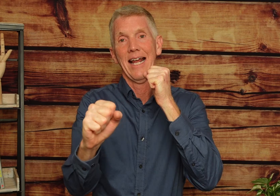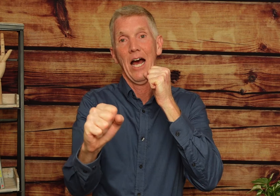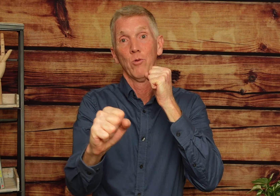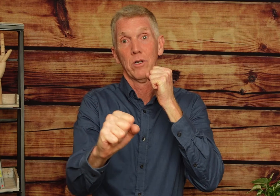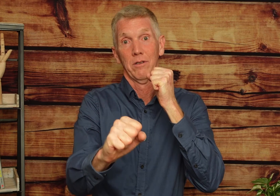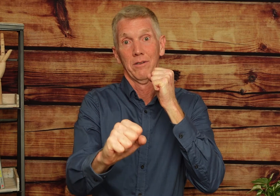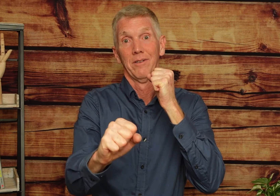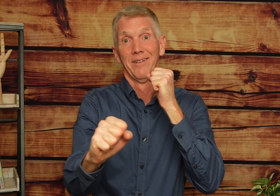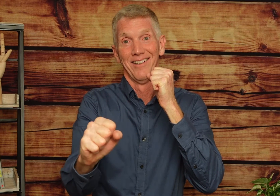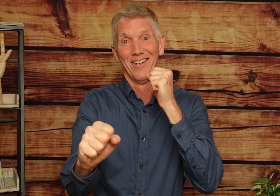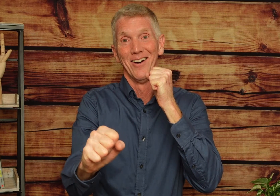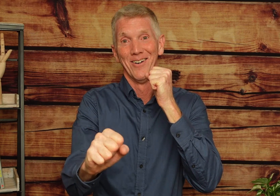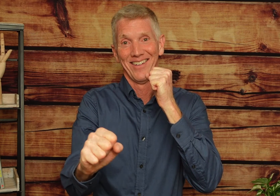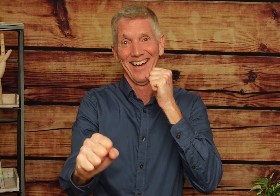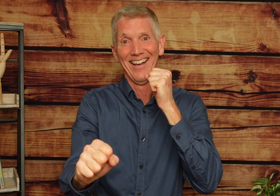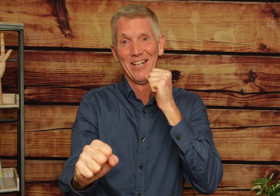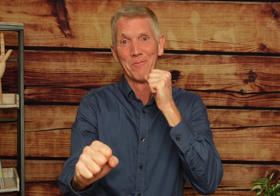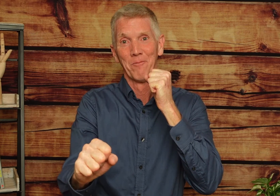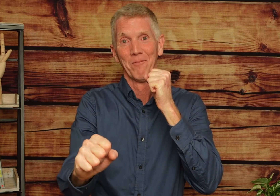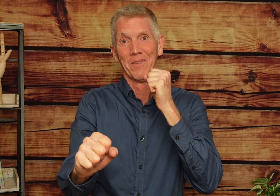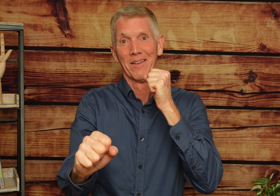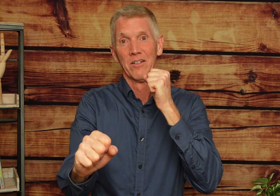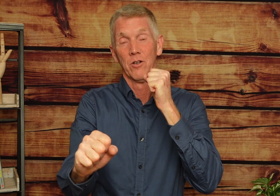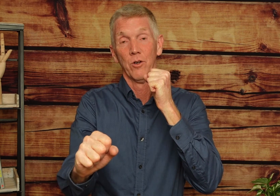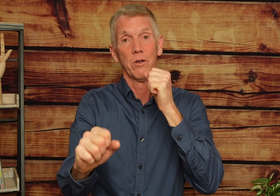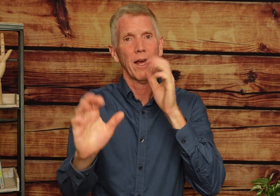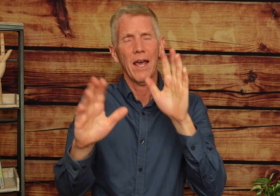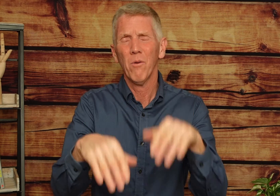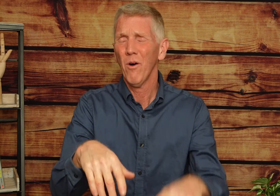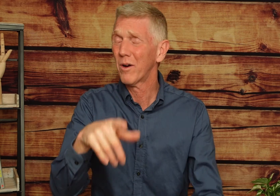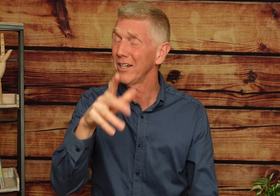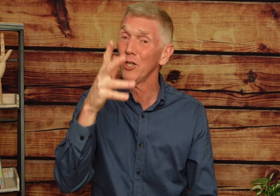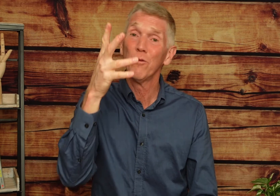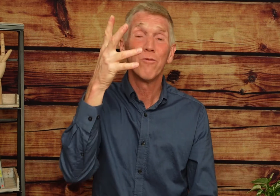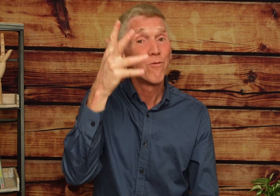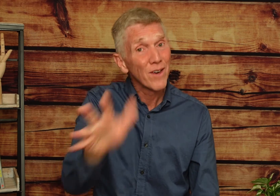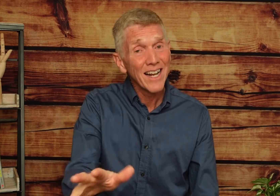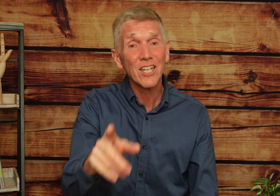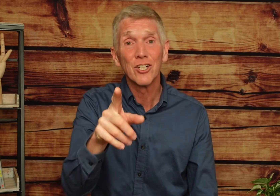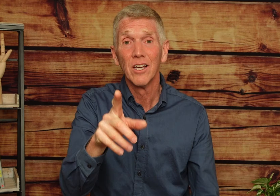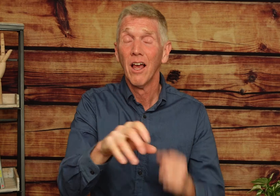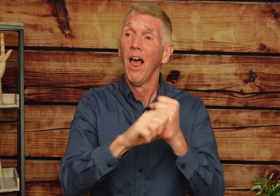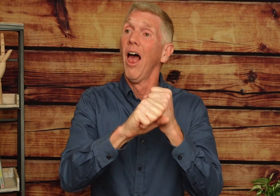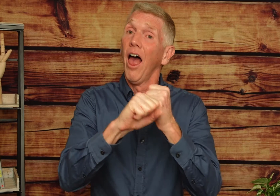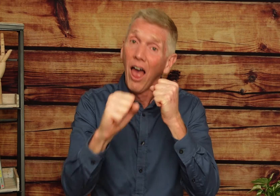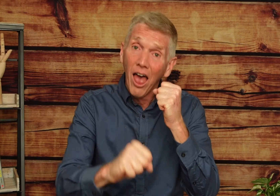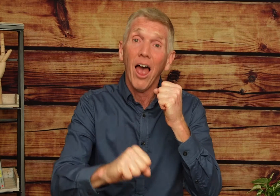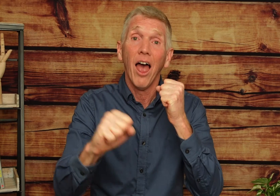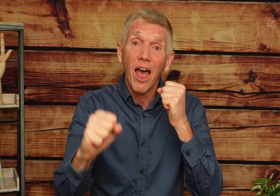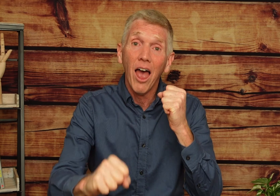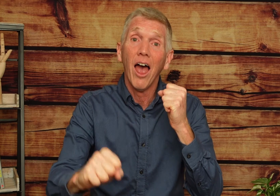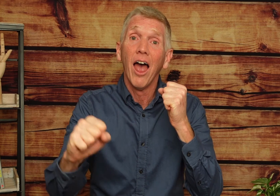out. Okay? So you're like, hey, whoa, can you finish? I'm